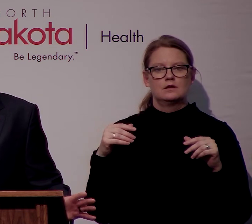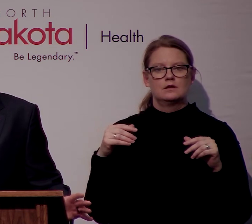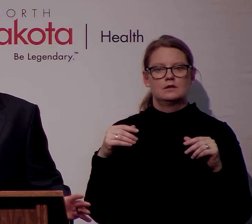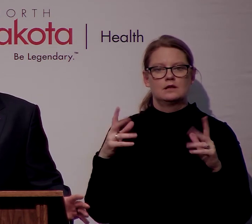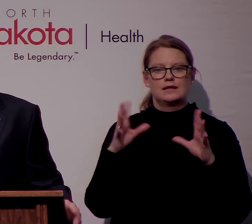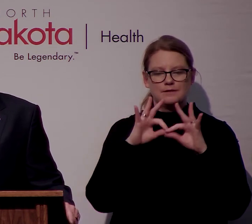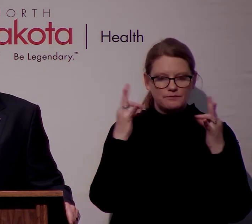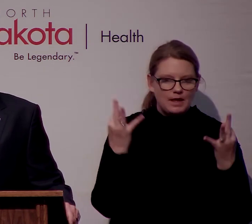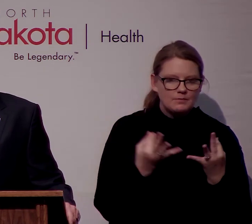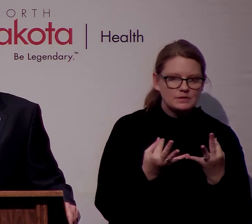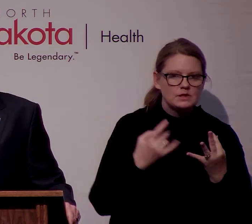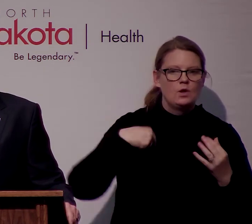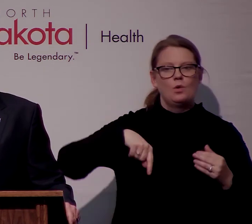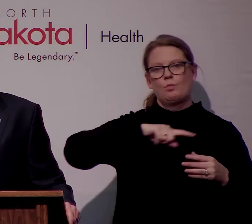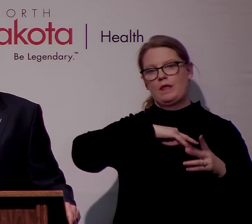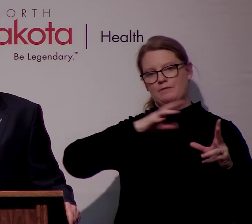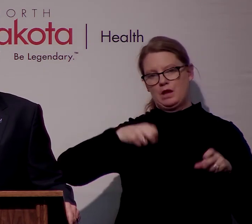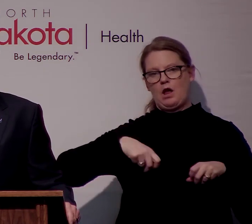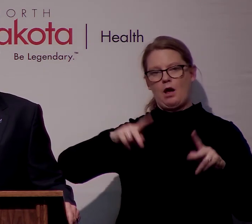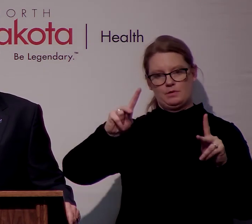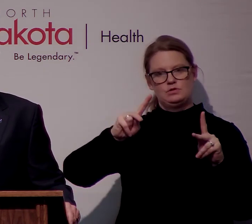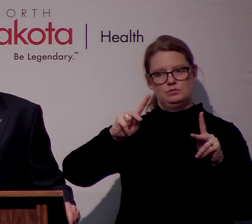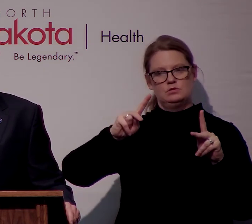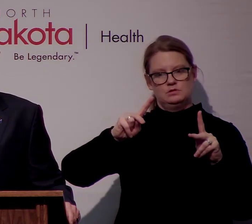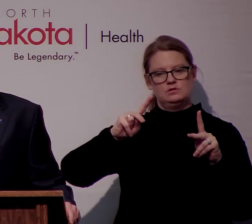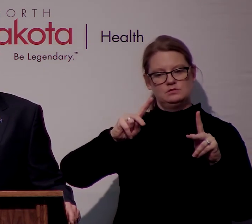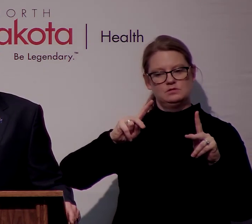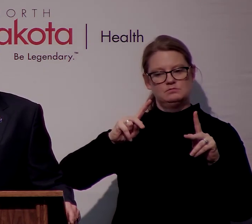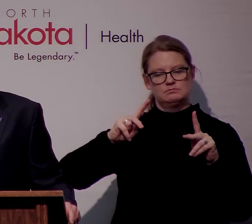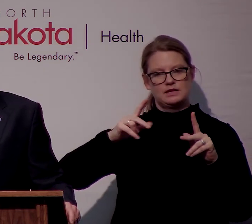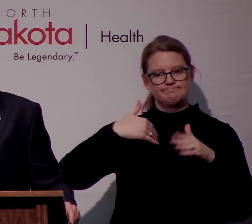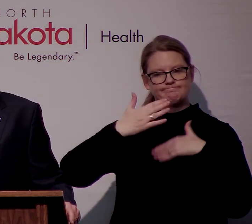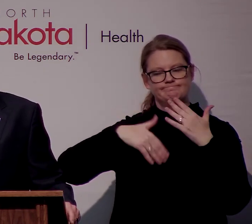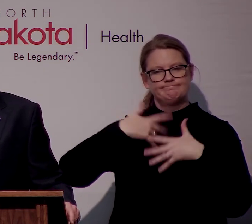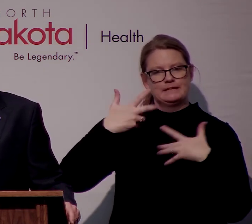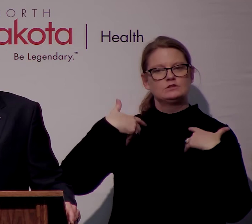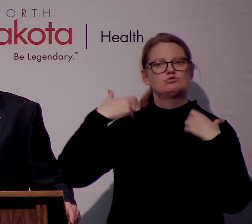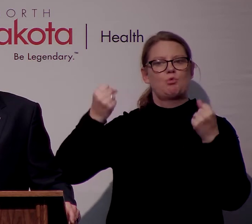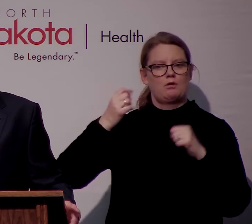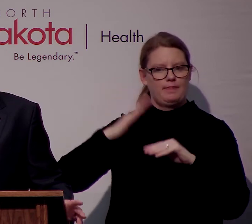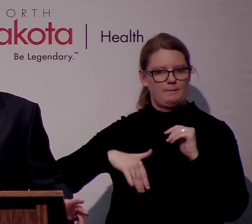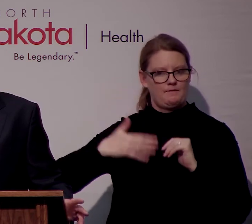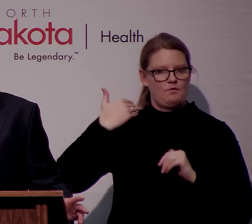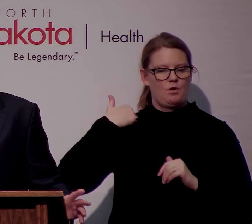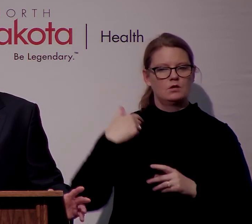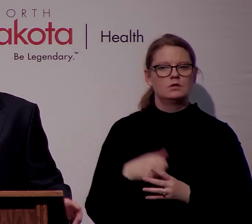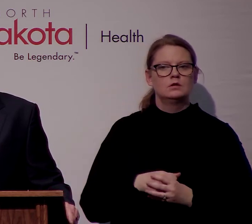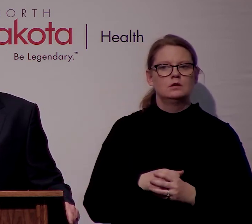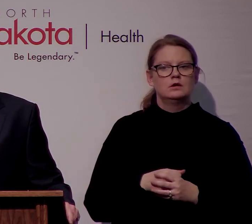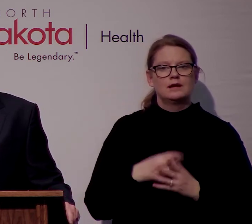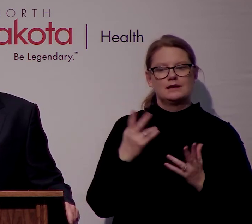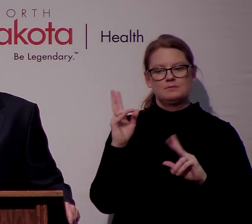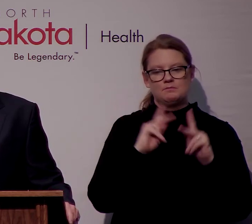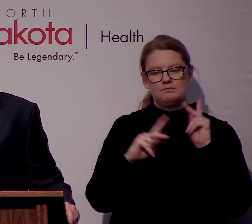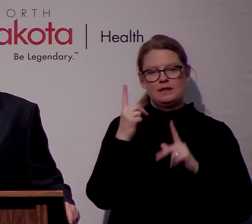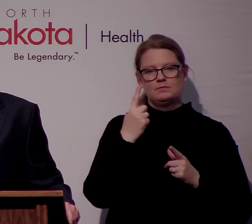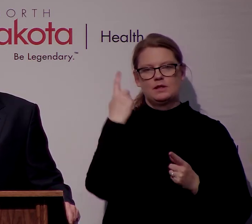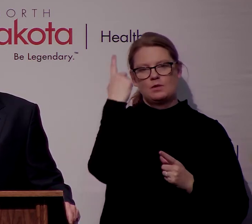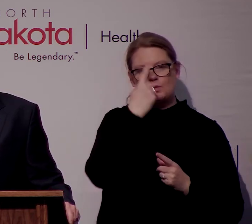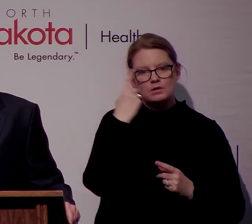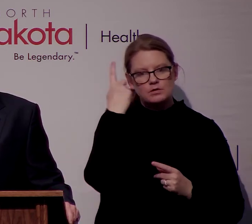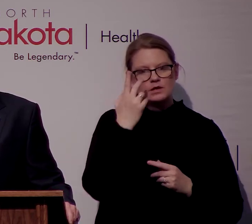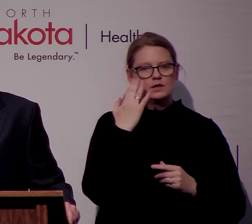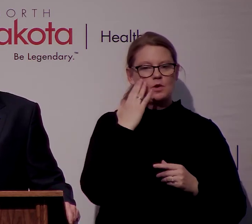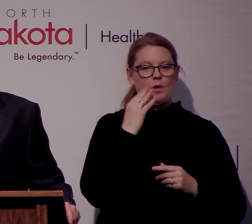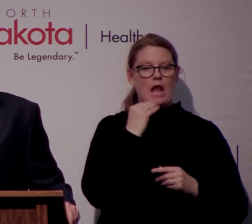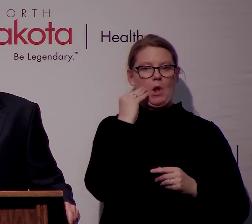as families. We have an opportunity to come out of this stronger than we did before. And so again, if people are wondering what to do when they're isolating